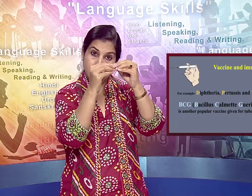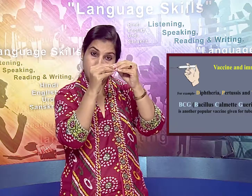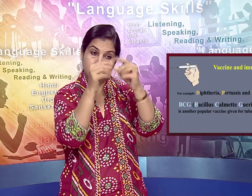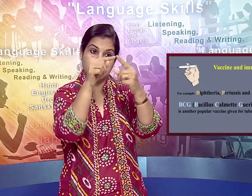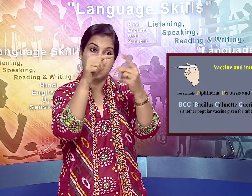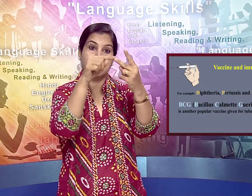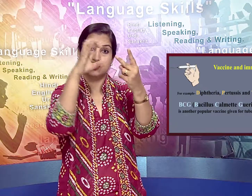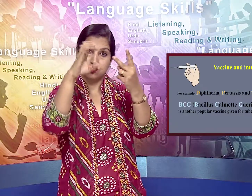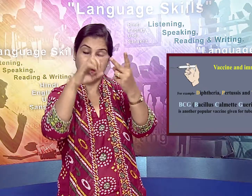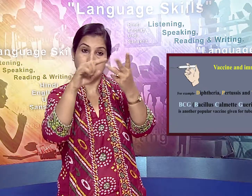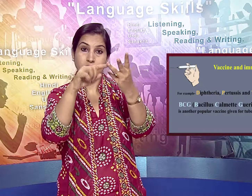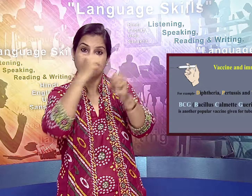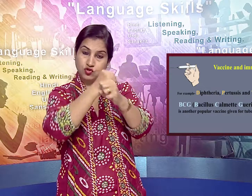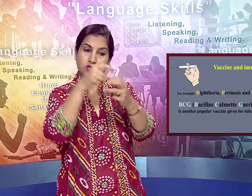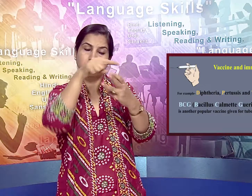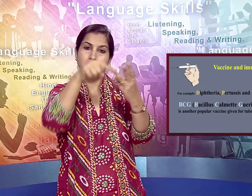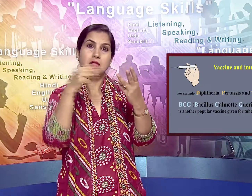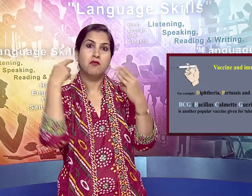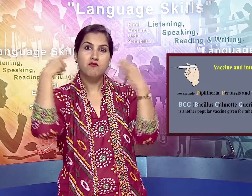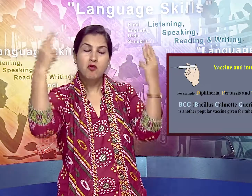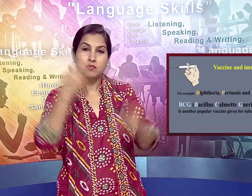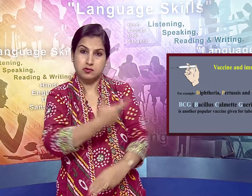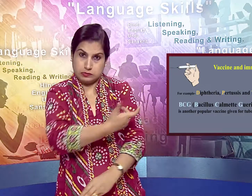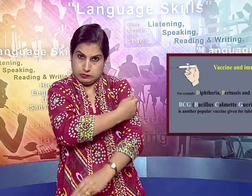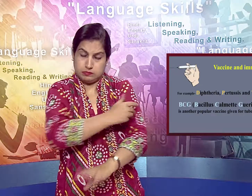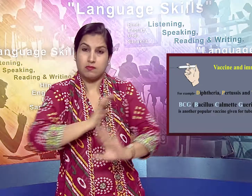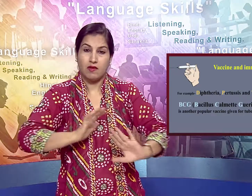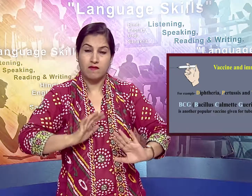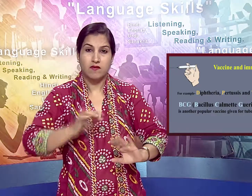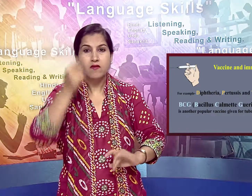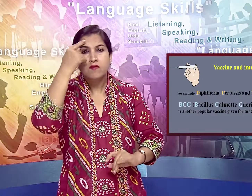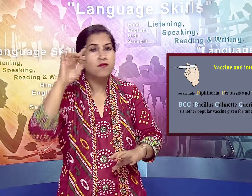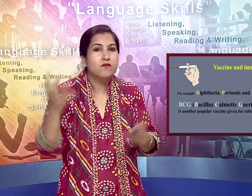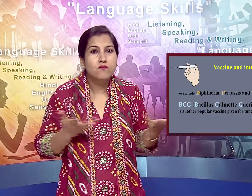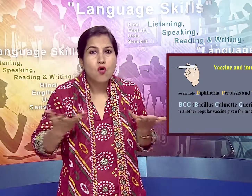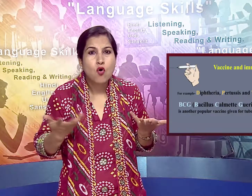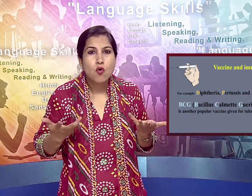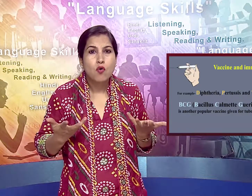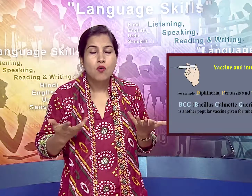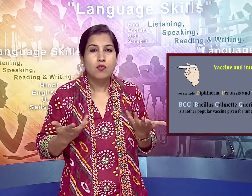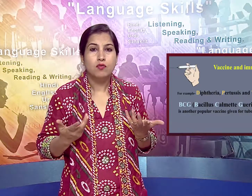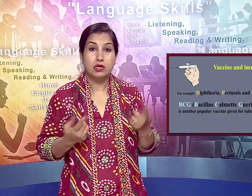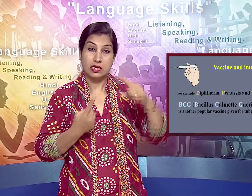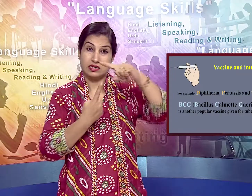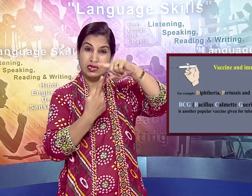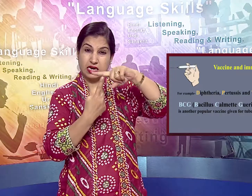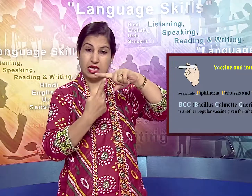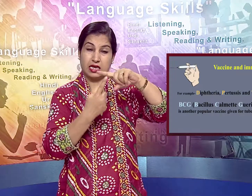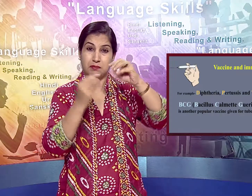BCG is another important and popular vaccine, must be given for